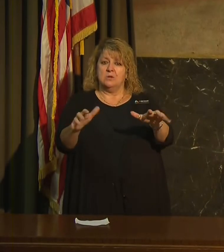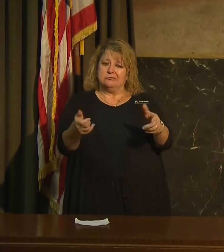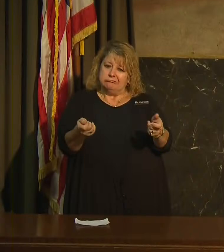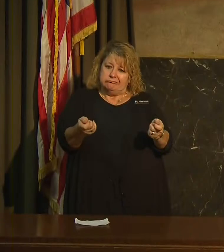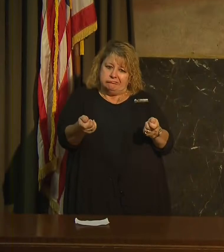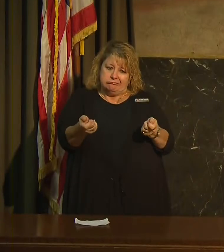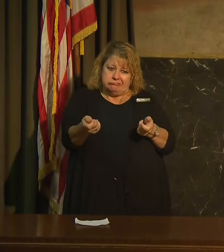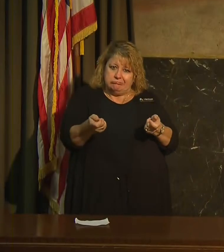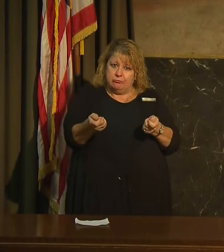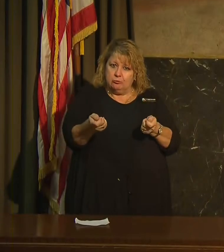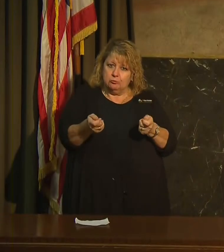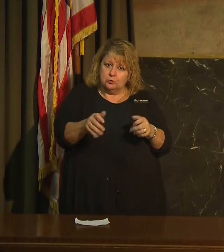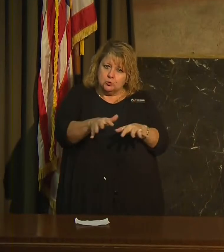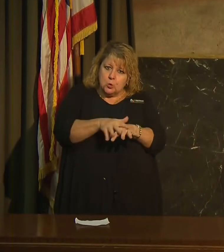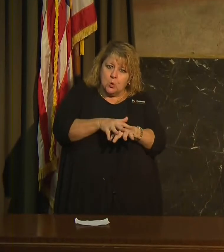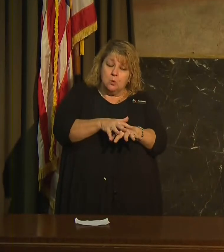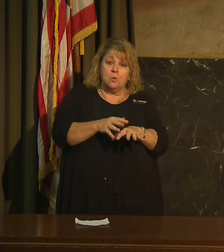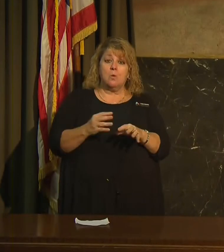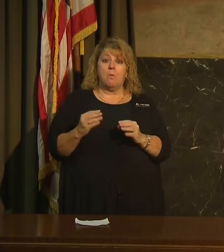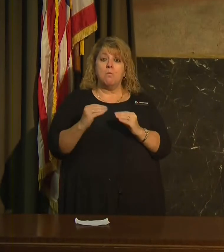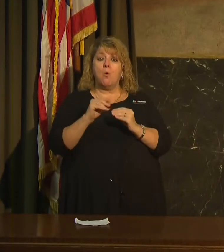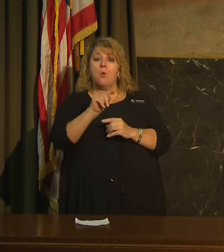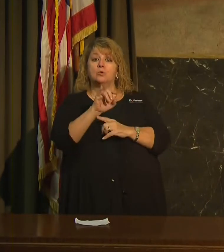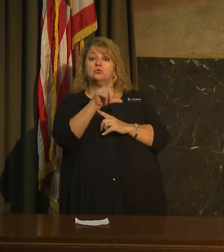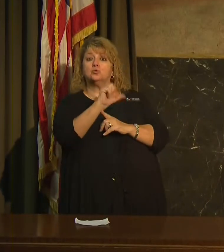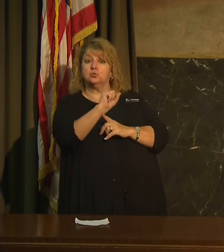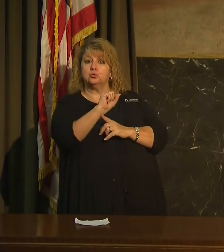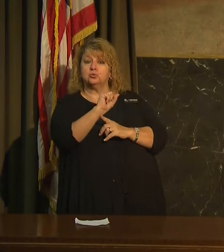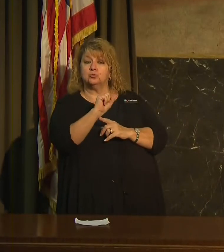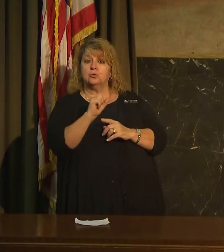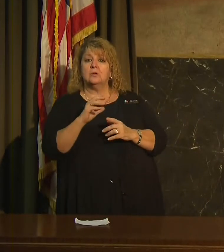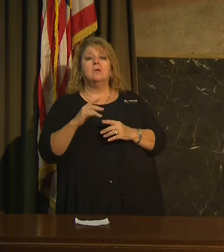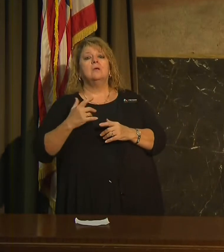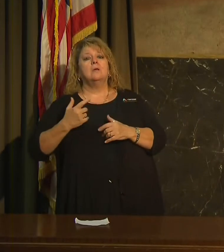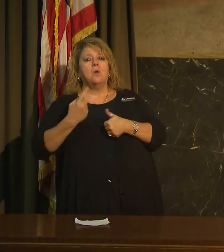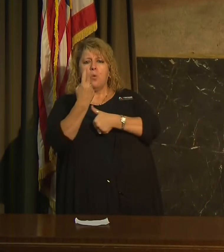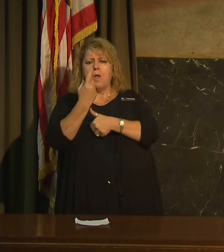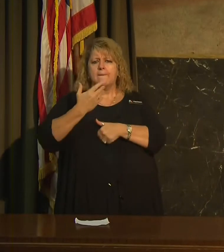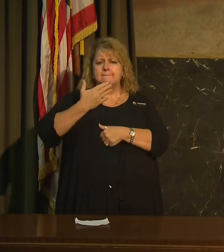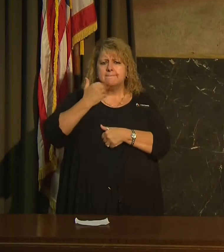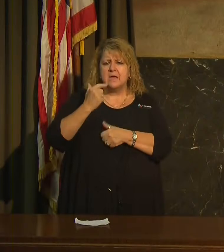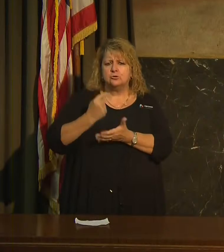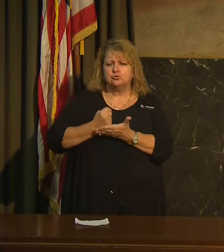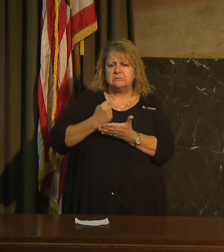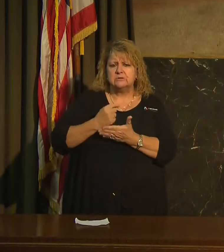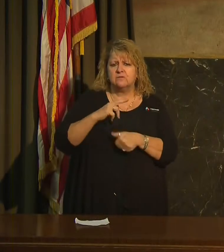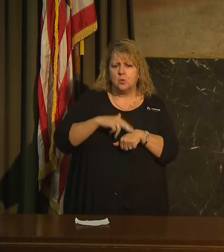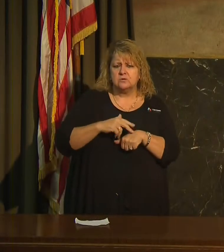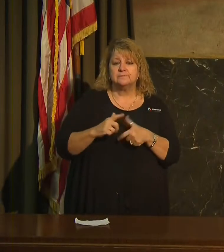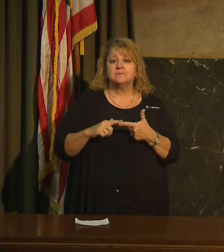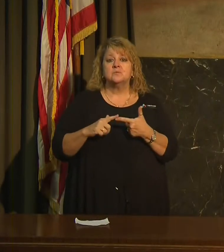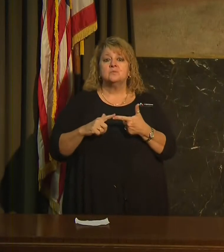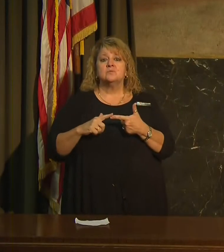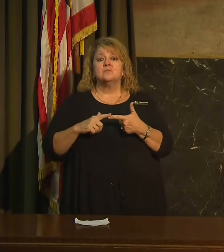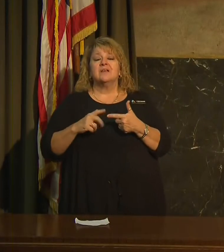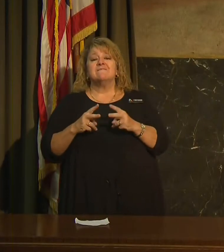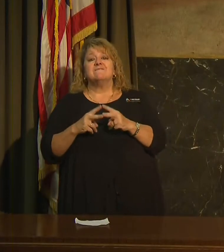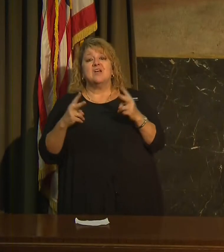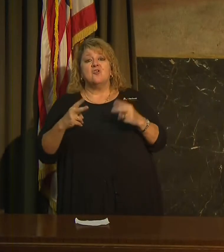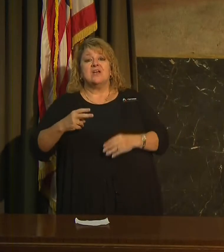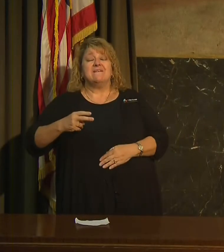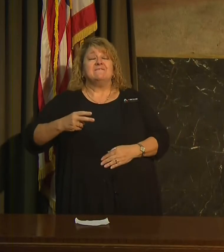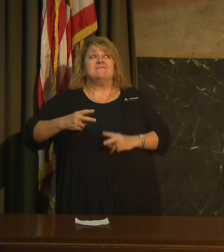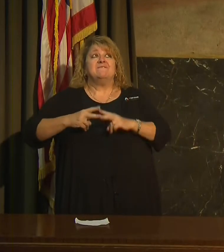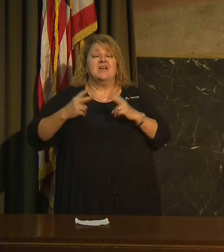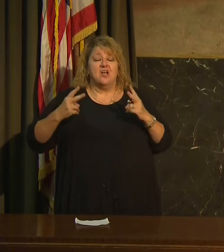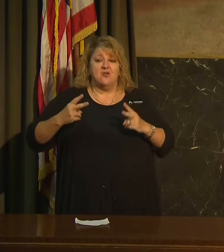did even a few months ago. And these include better treatments and, most importantly, several highly safe